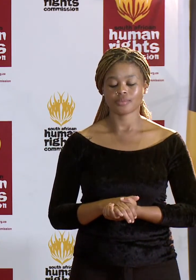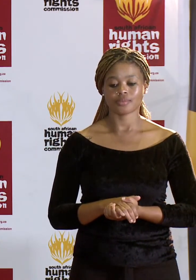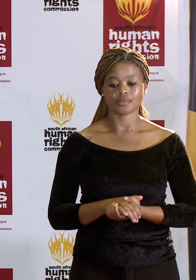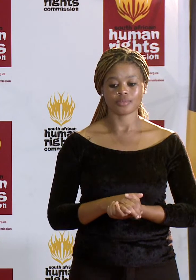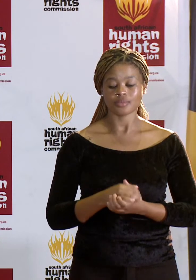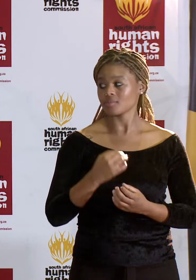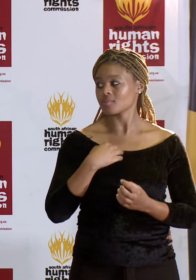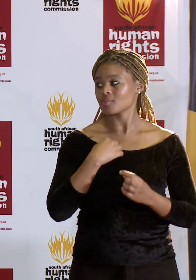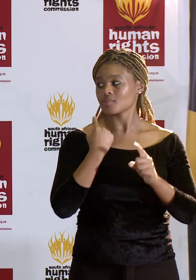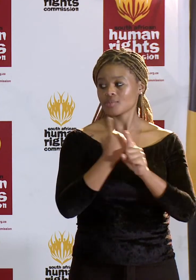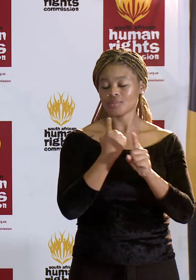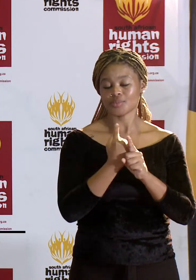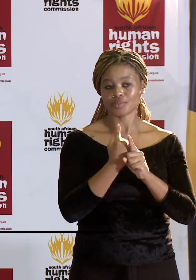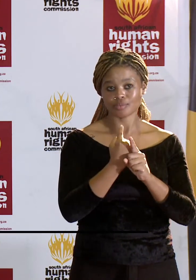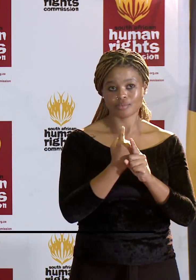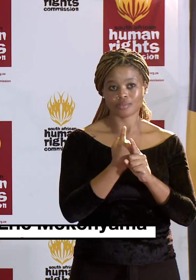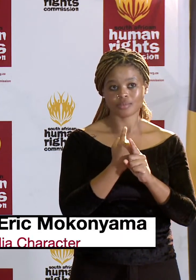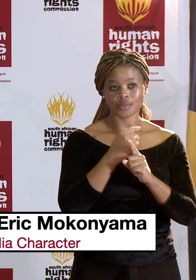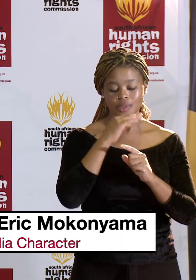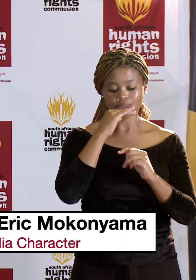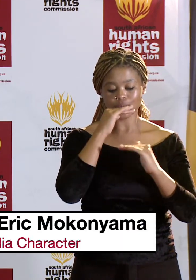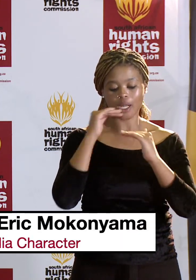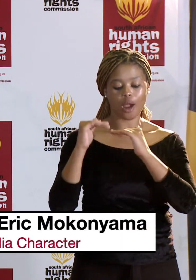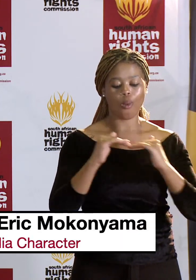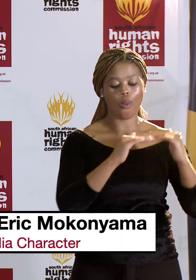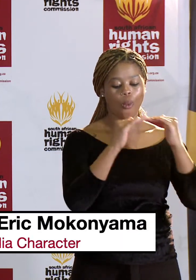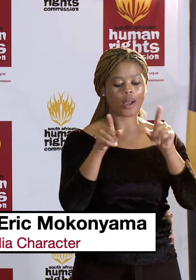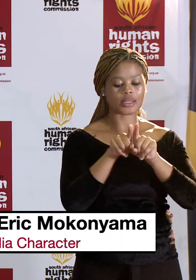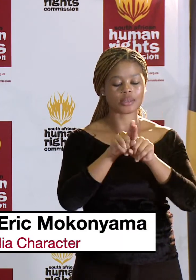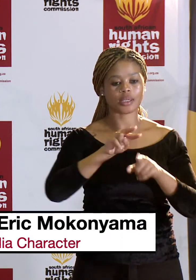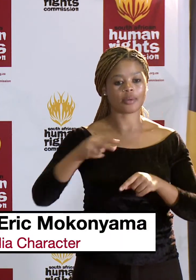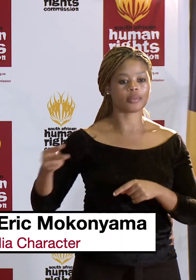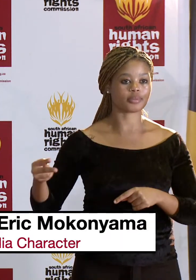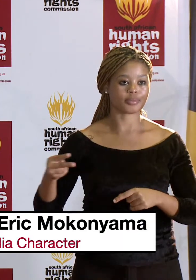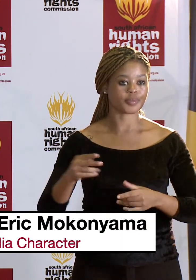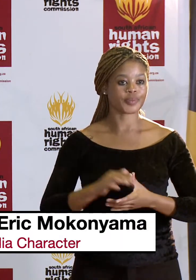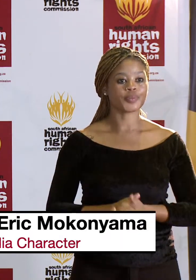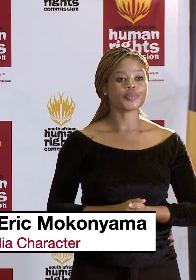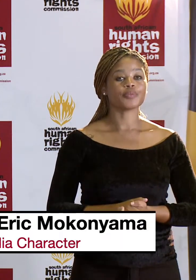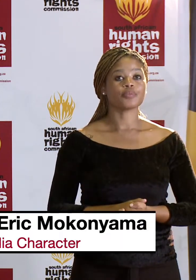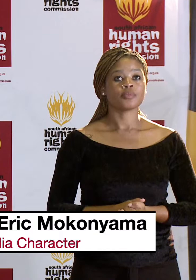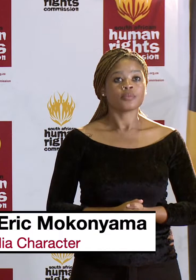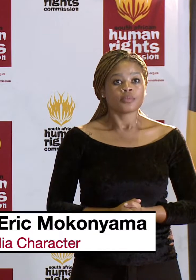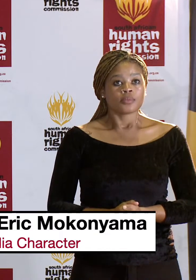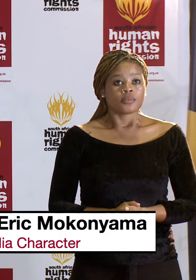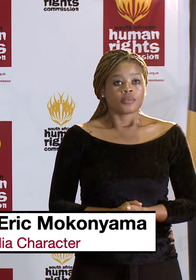I often don't find myself to be equal to others.